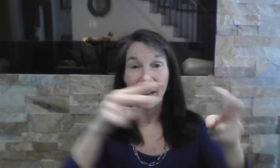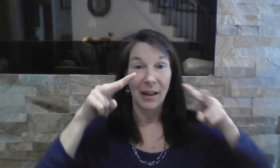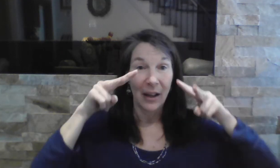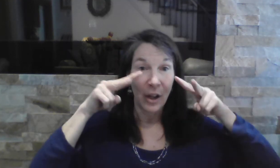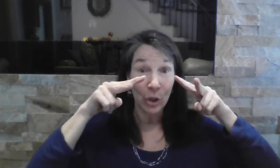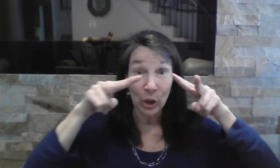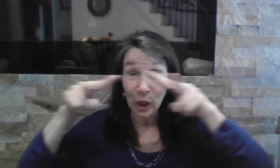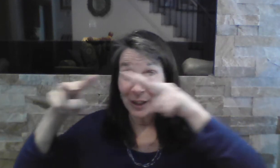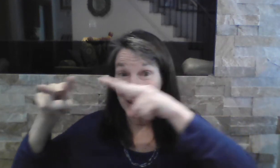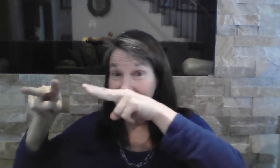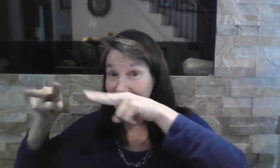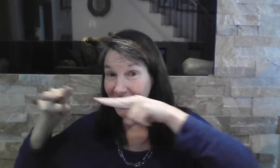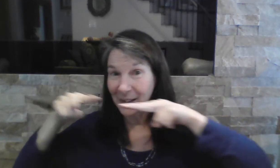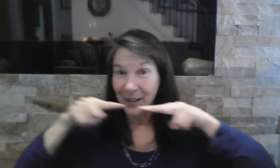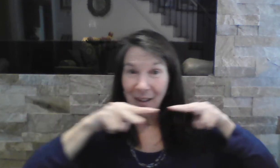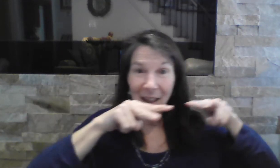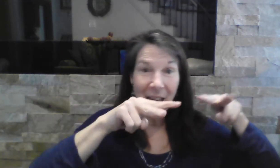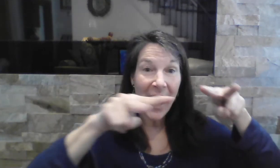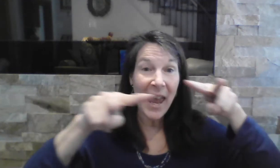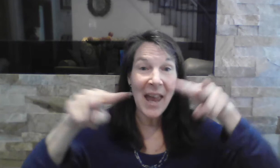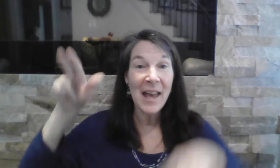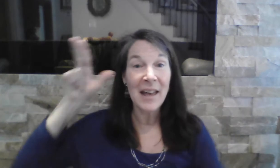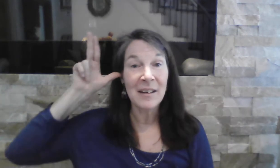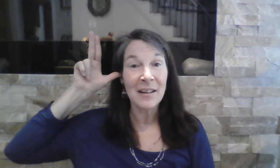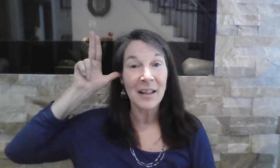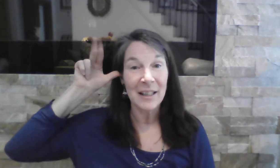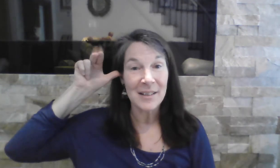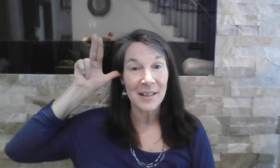Look. Look. And listen.